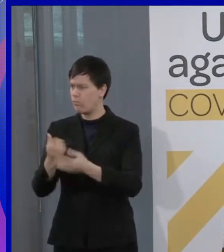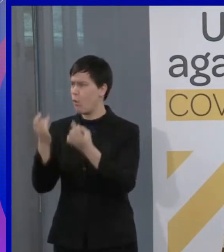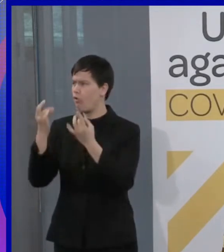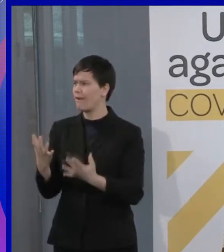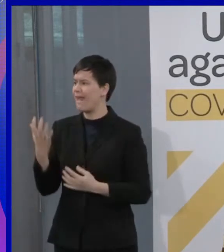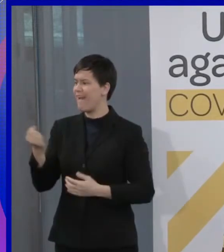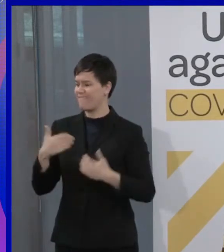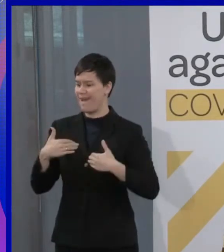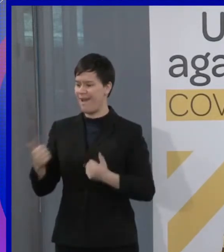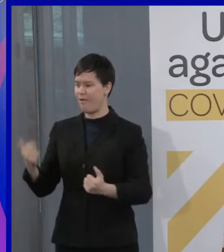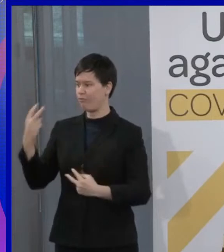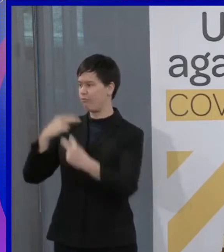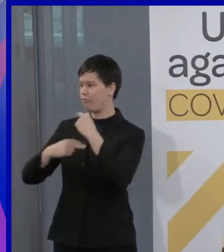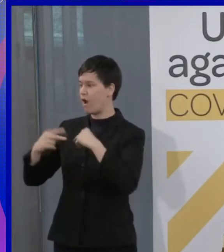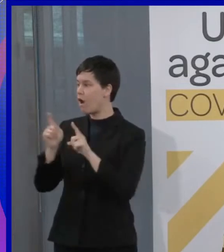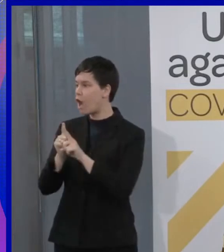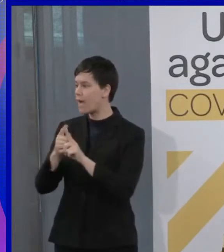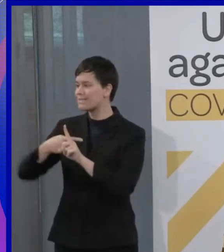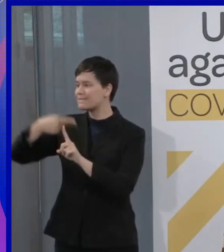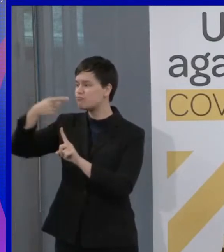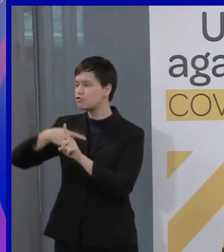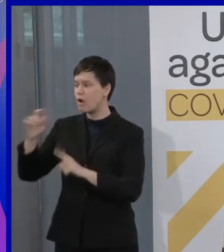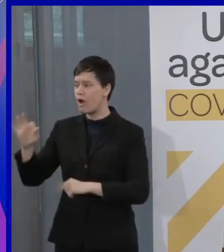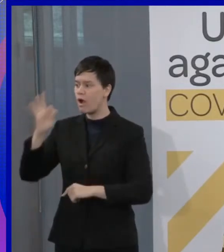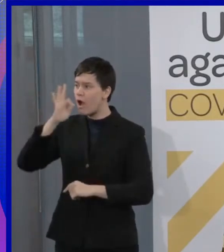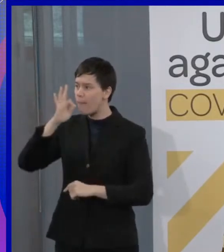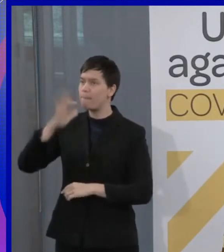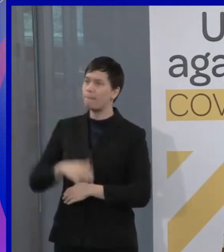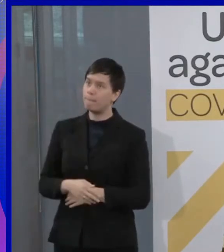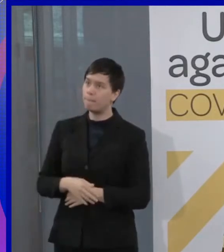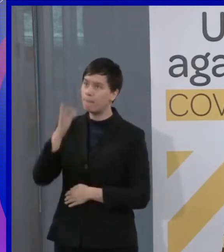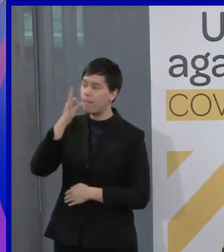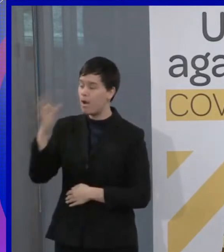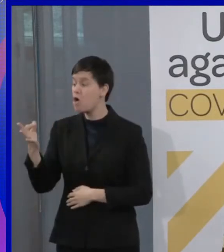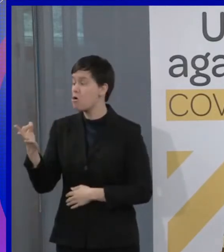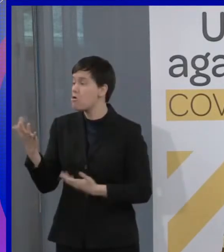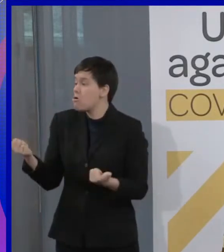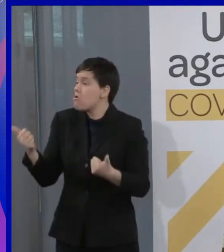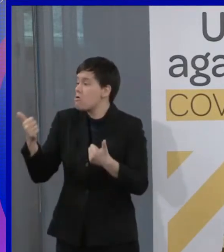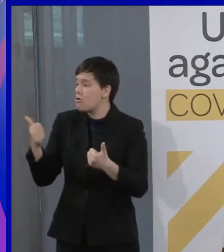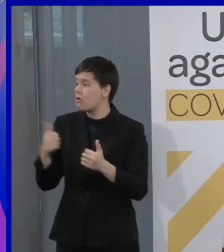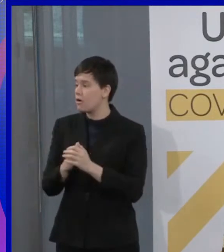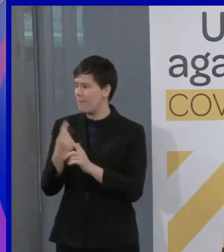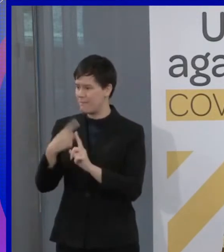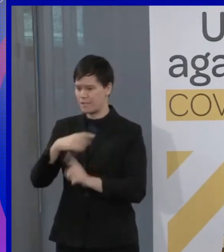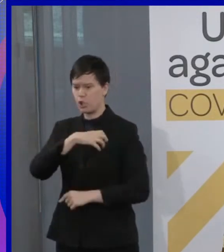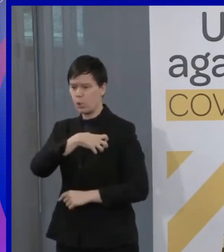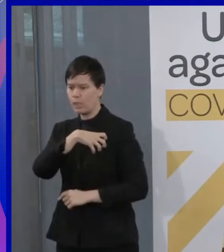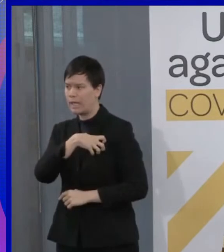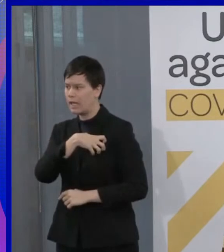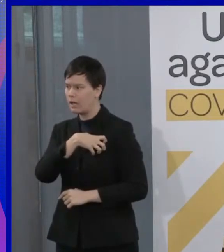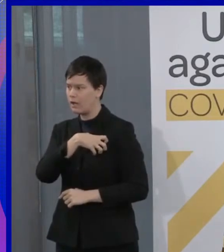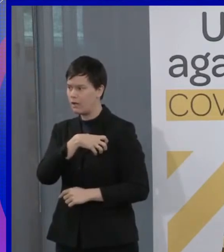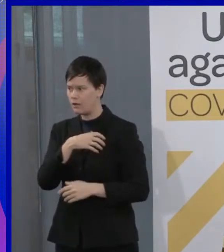symptoms, including temperatures being taken and so on. So this was another adjunct. Work was happening with unions and others just to increase the uptake